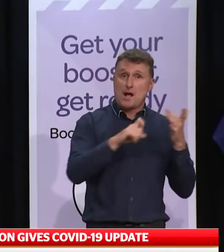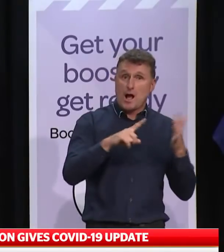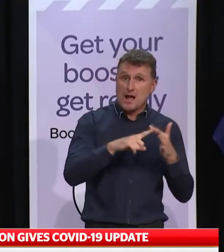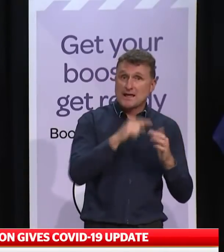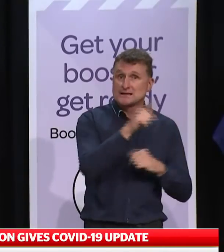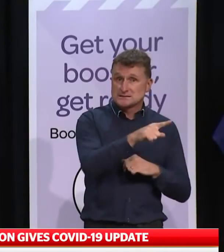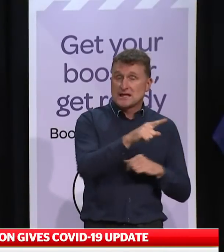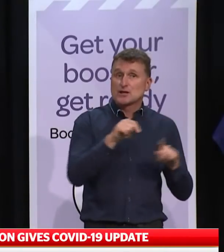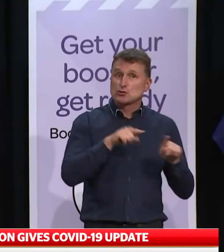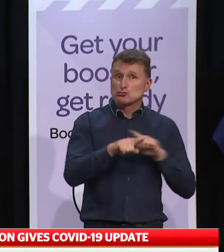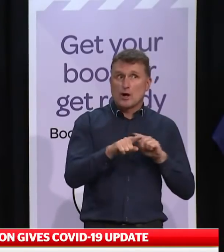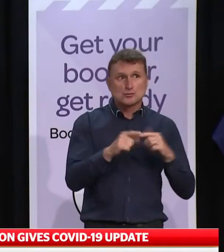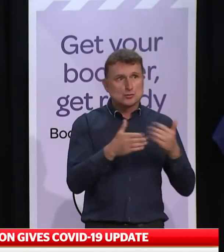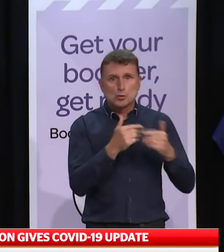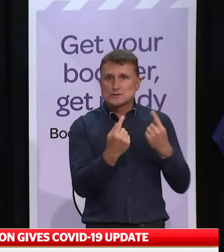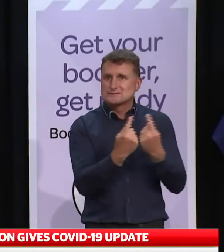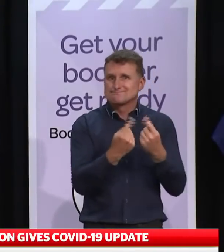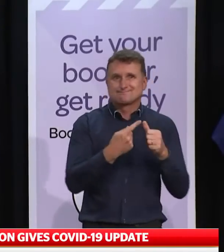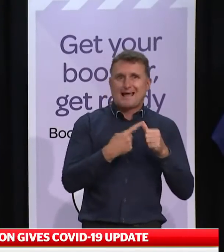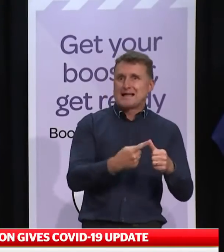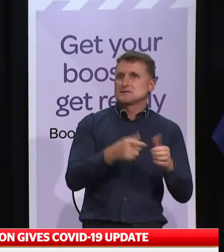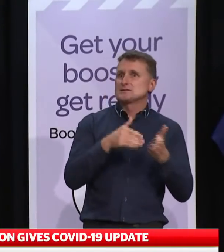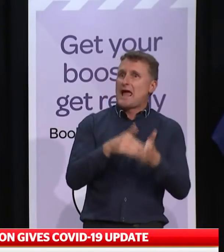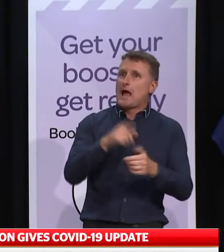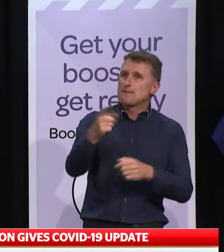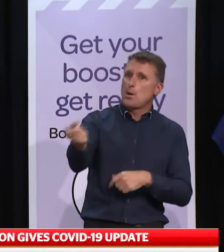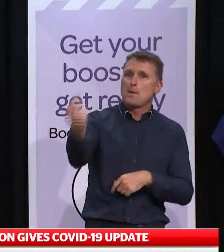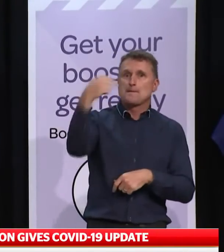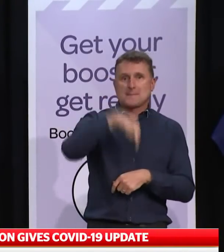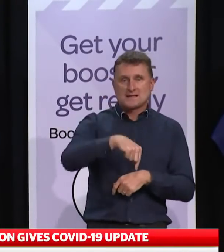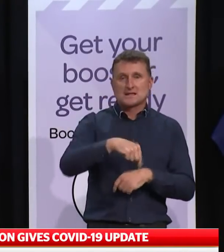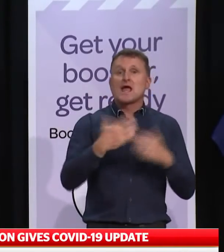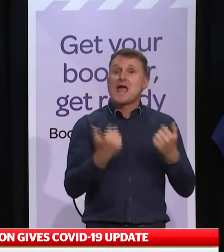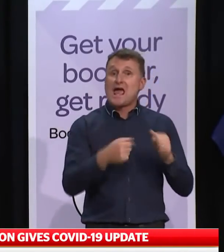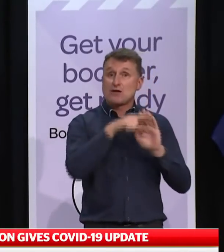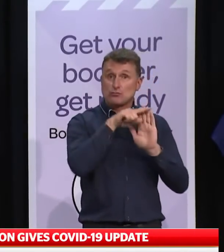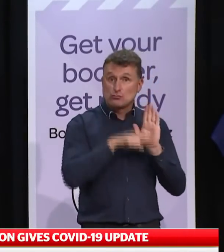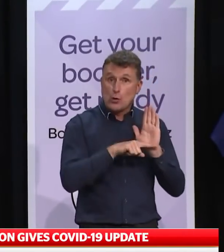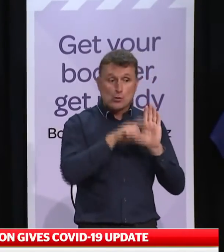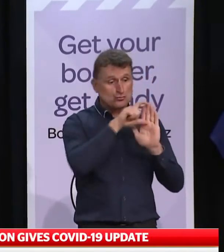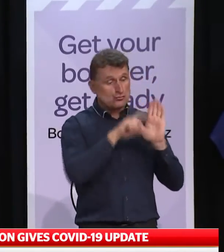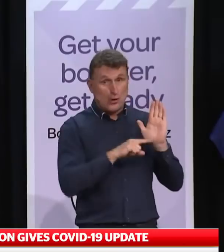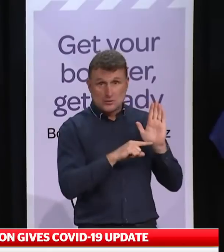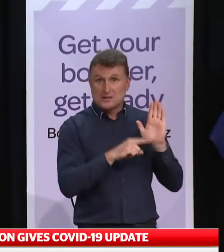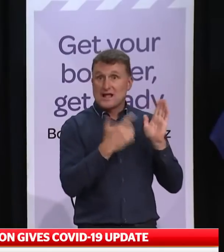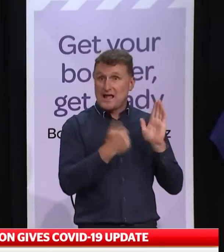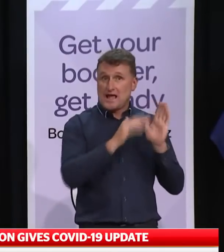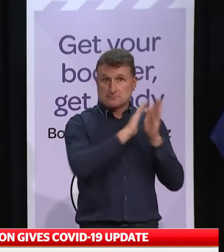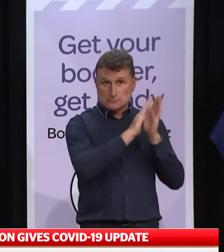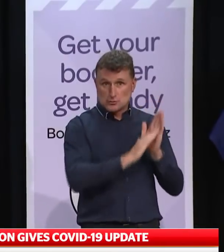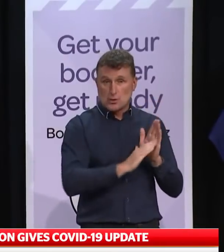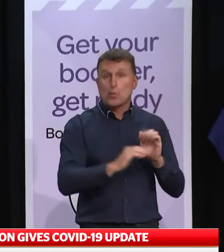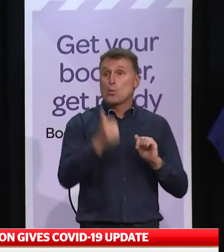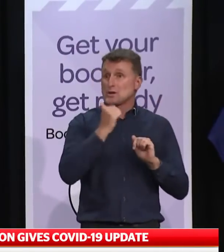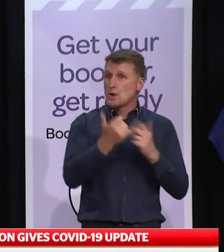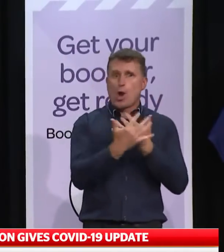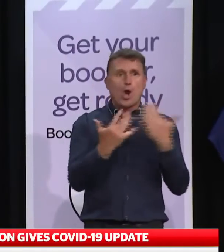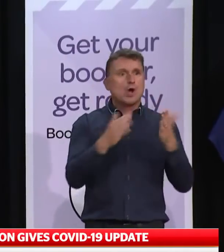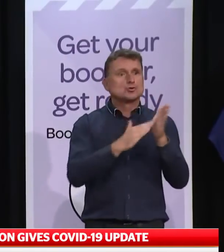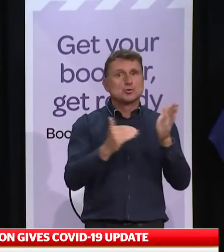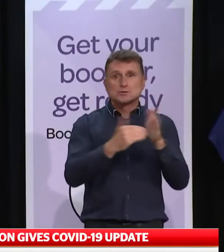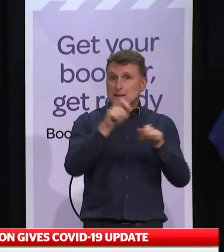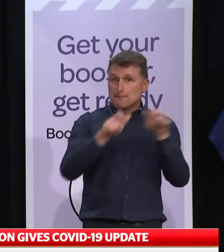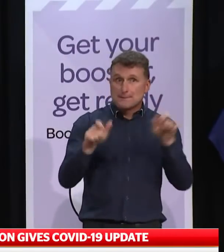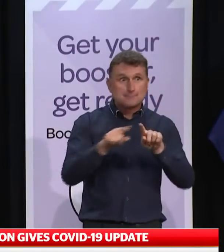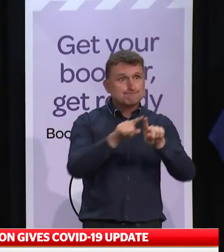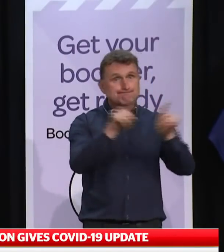Ms Ballas can return home. There are rules and criteria. There are many, many people who are trying to find their way back to New Zealand,